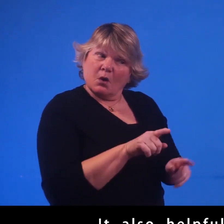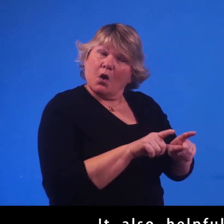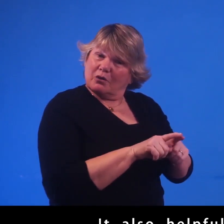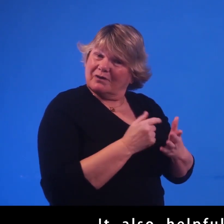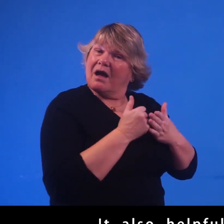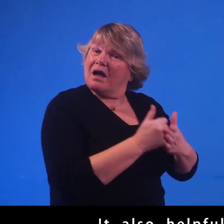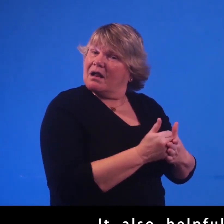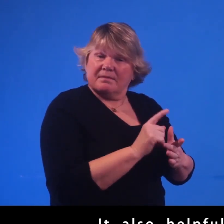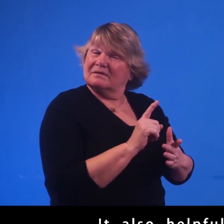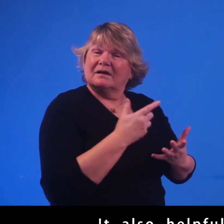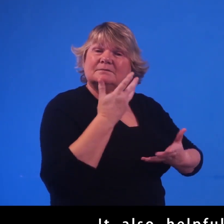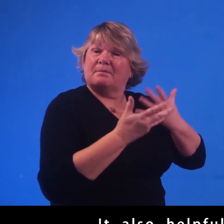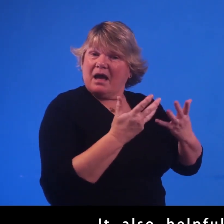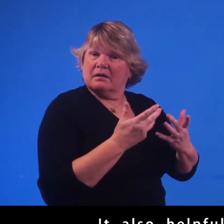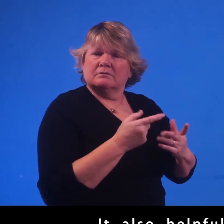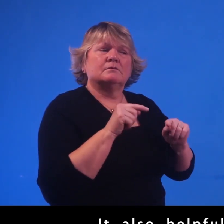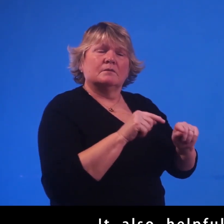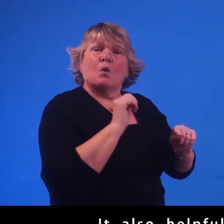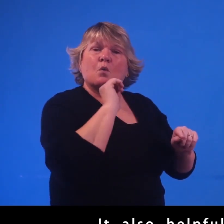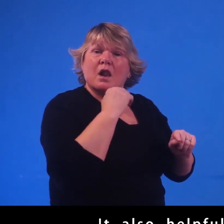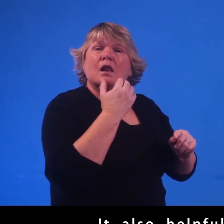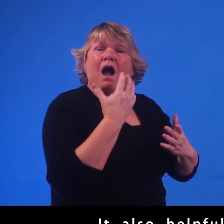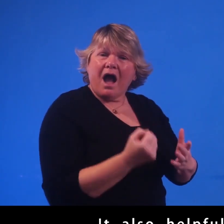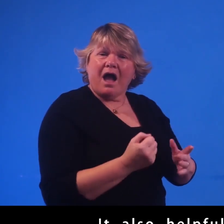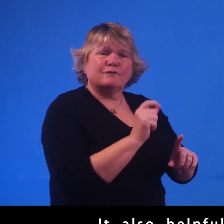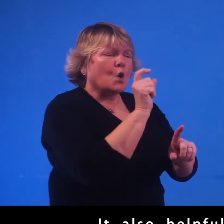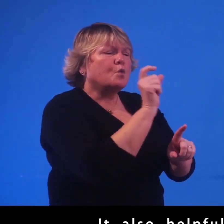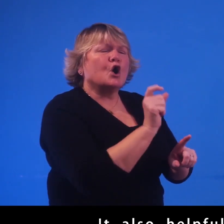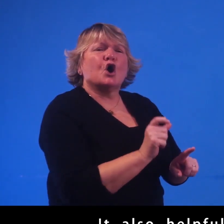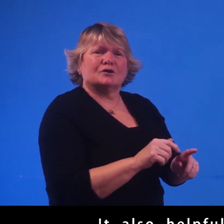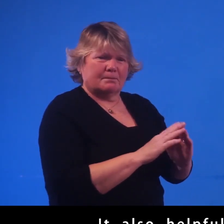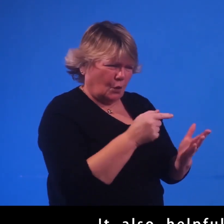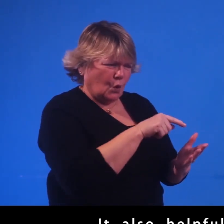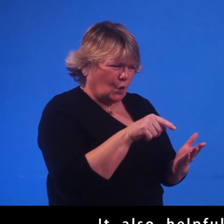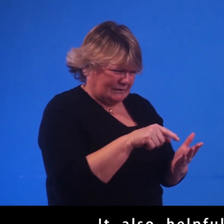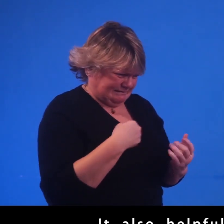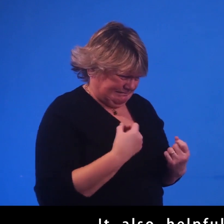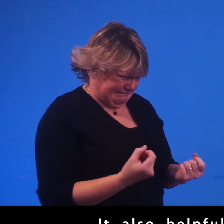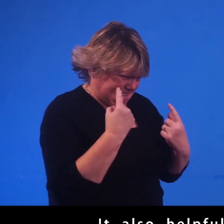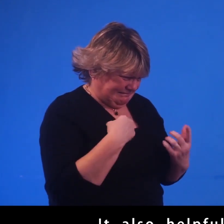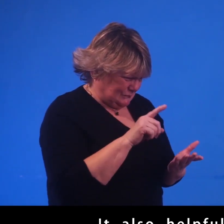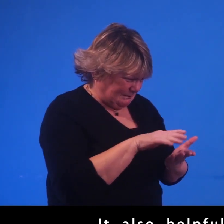It also helpfully explains that there will be words in the book that are unfamiliar,